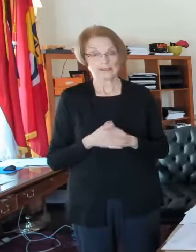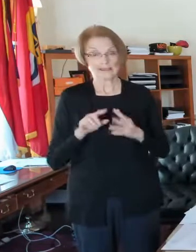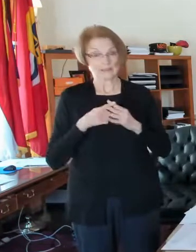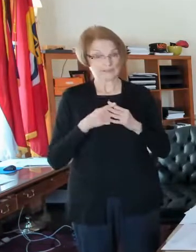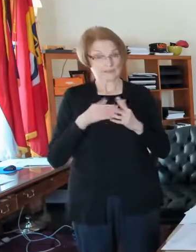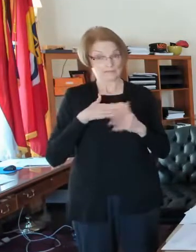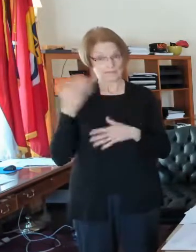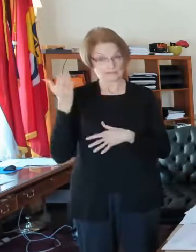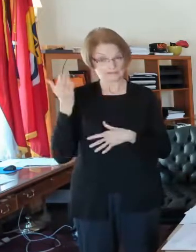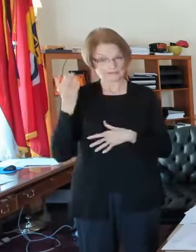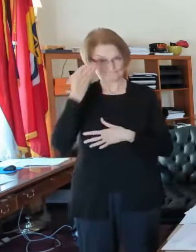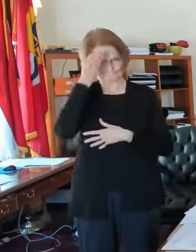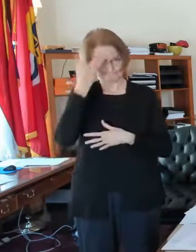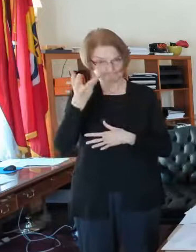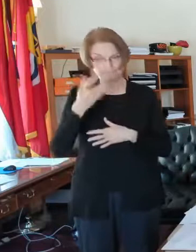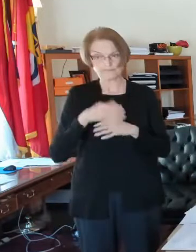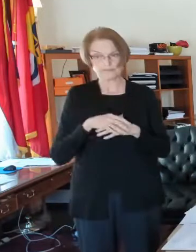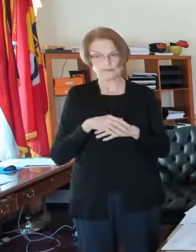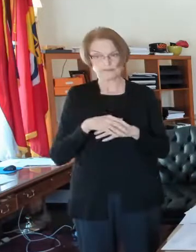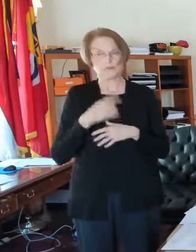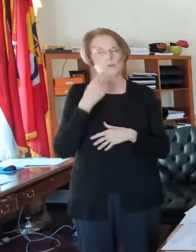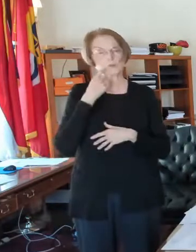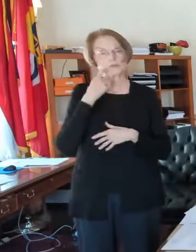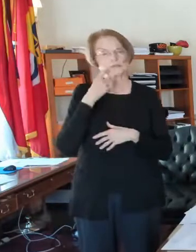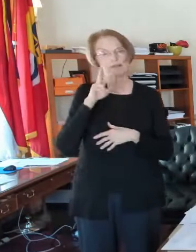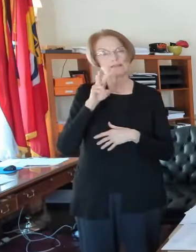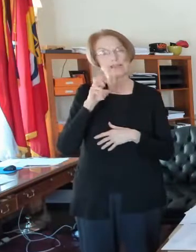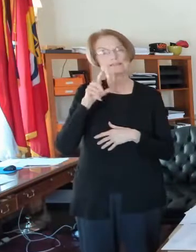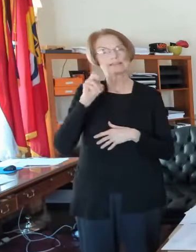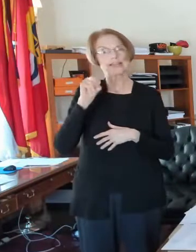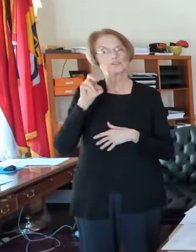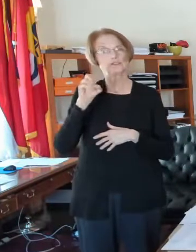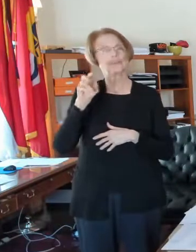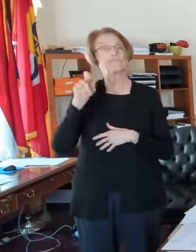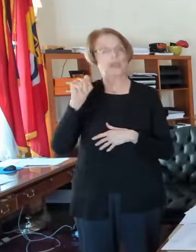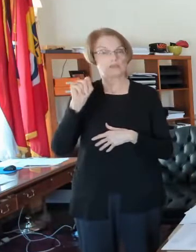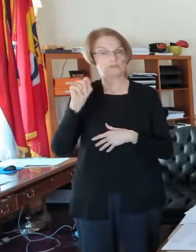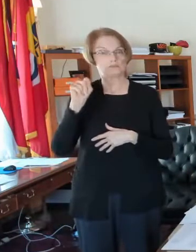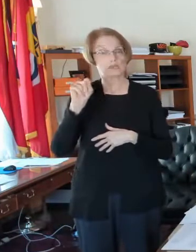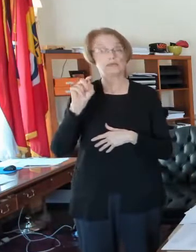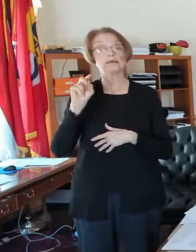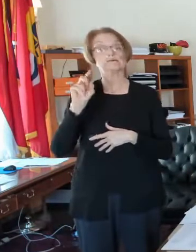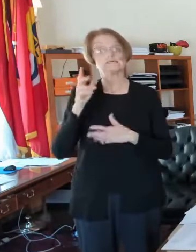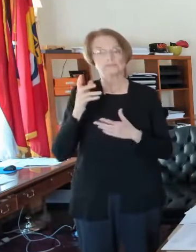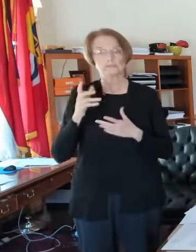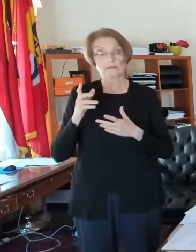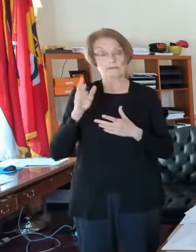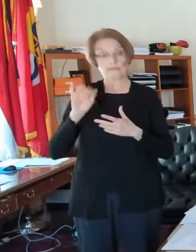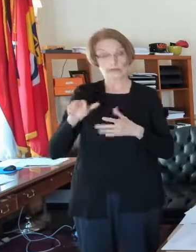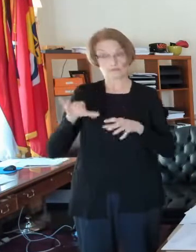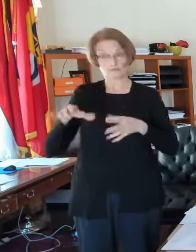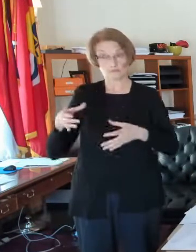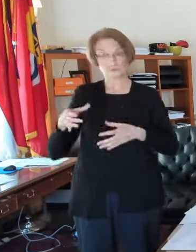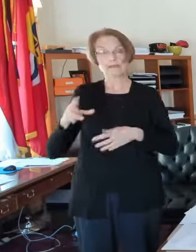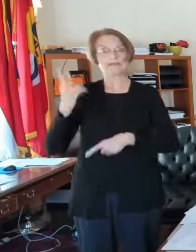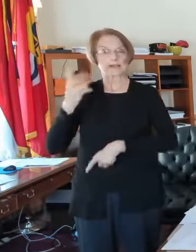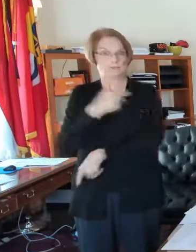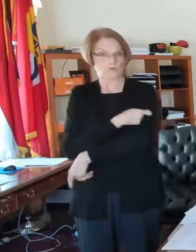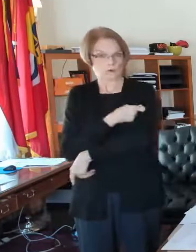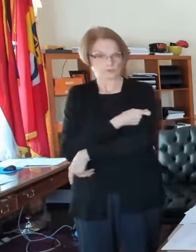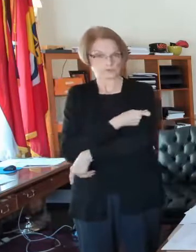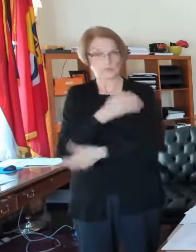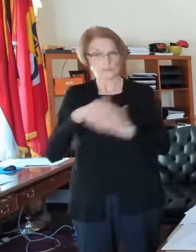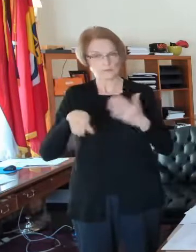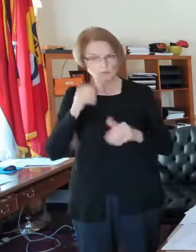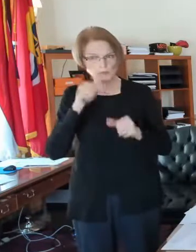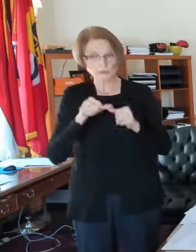start, I just came back from our vaccination event that is going on. This is a second dose vaccination event. Some of you will